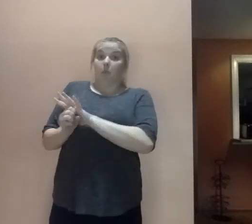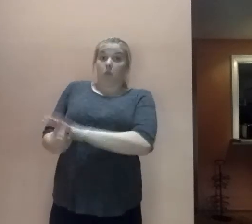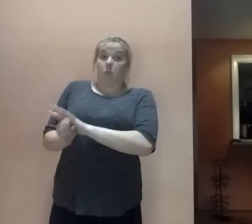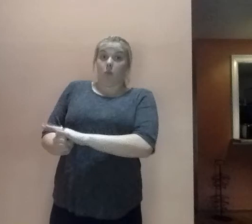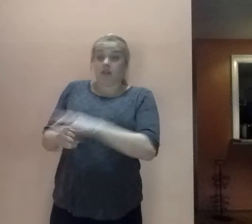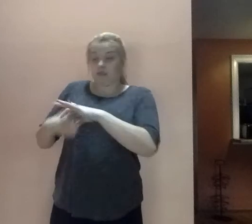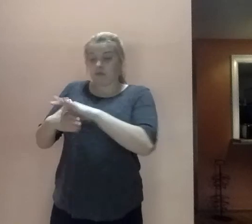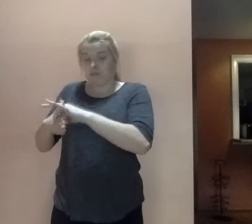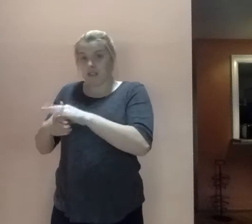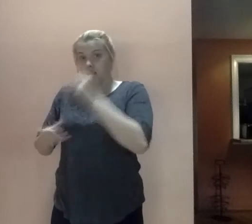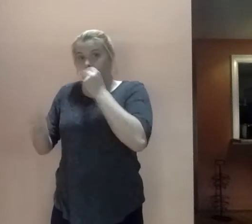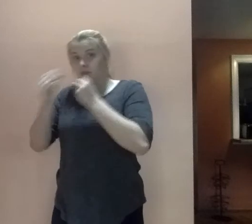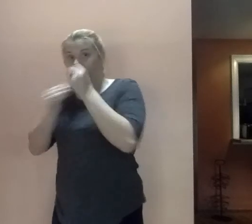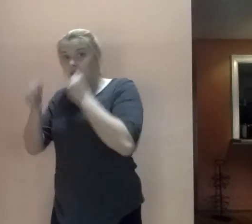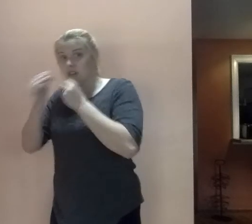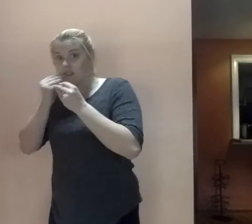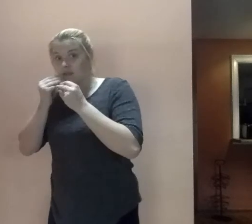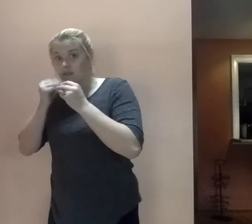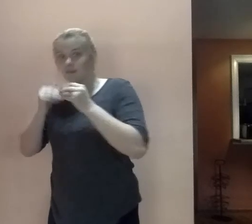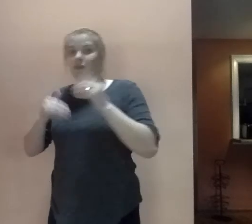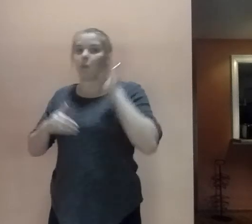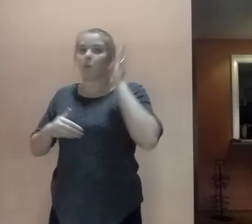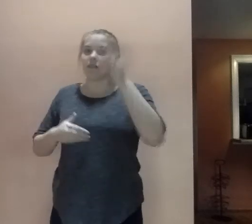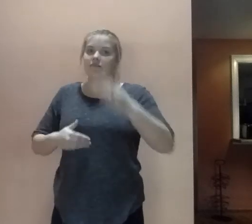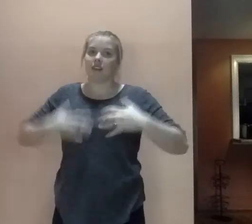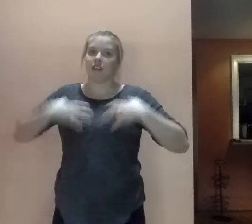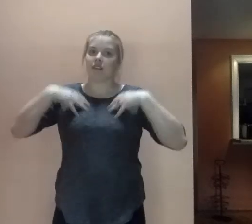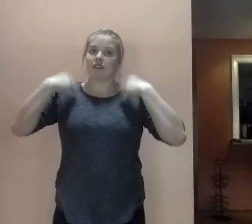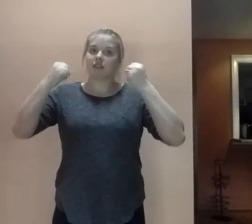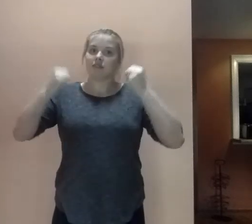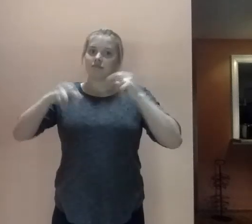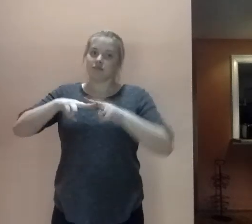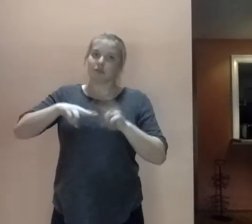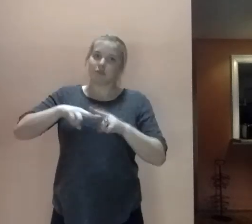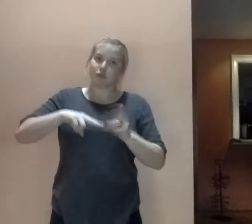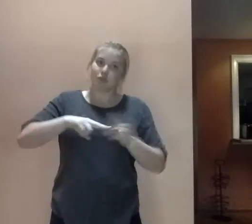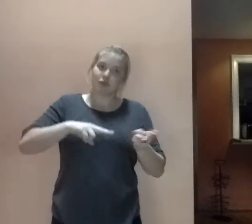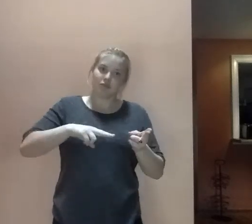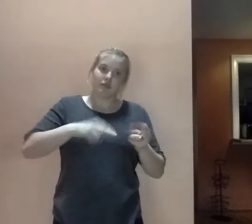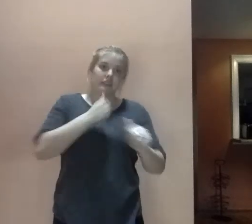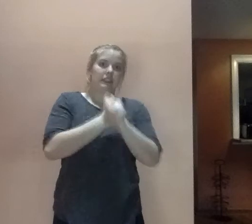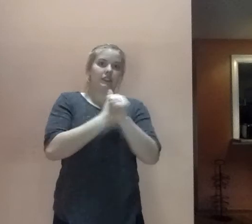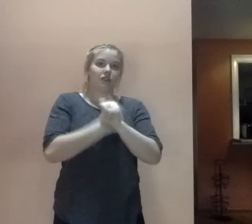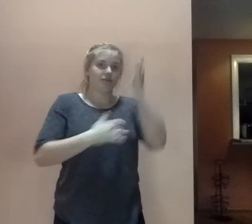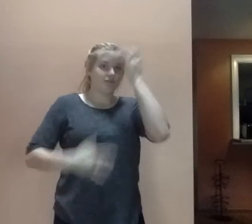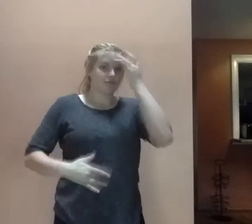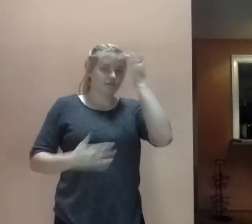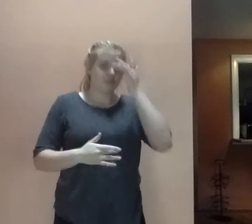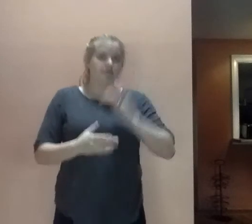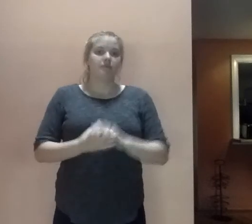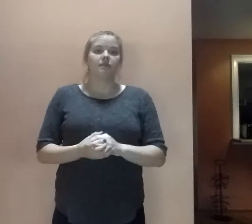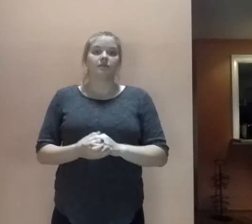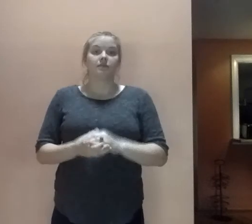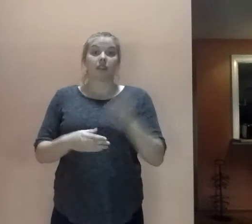What about fish? So fish is a little different. You've got the 4 worries, which is PCBs, mercury,